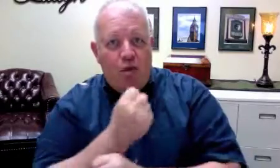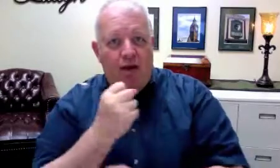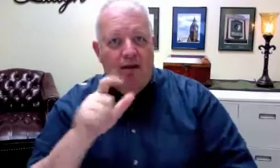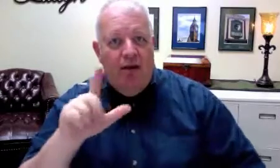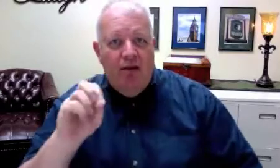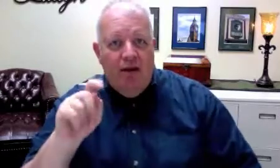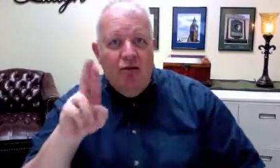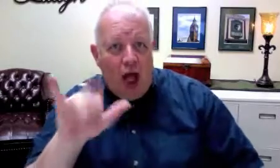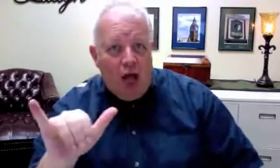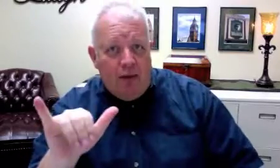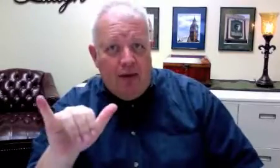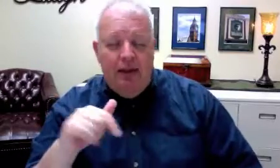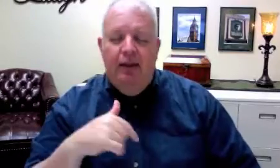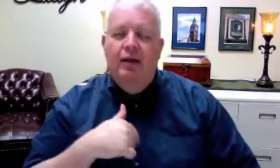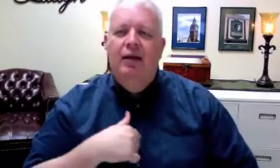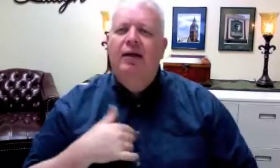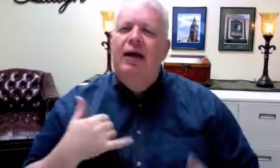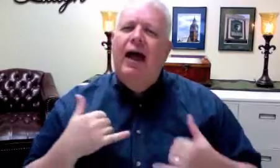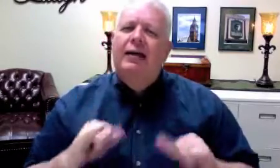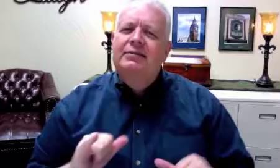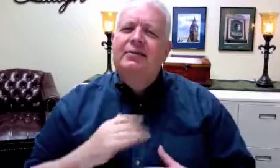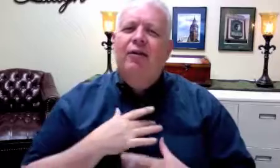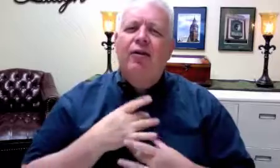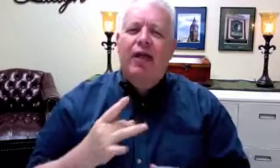still liked looking at them.